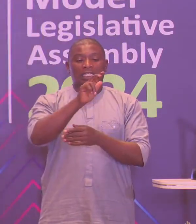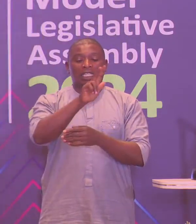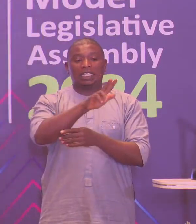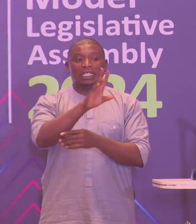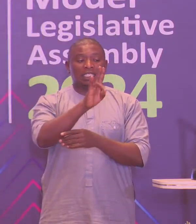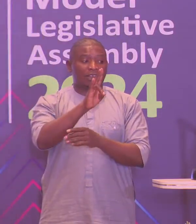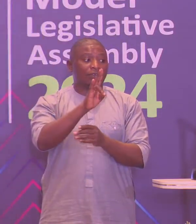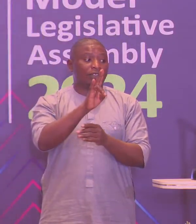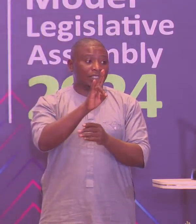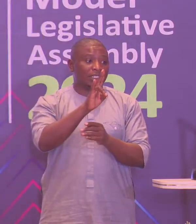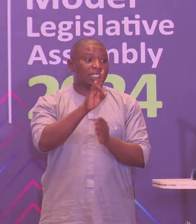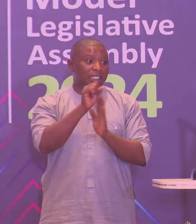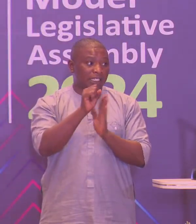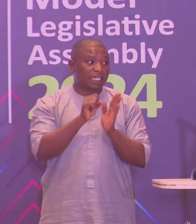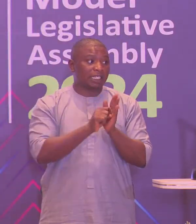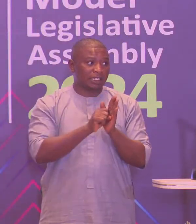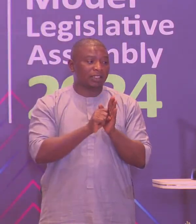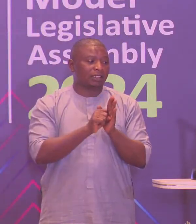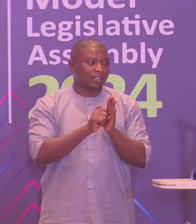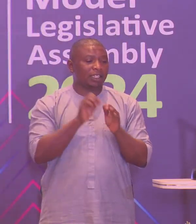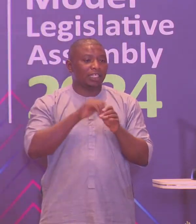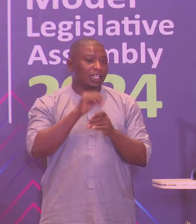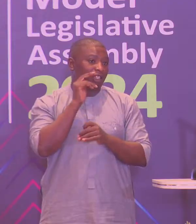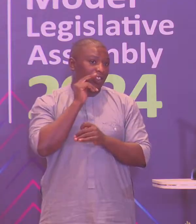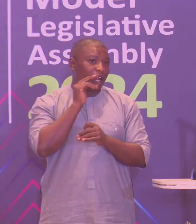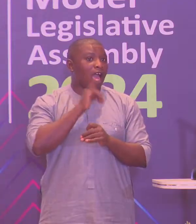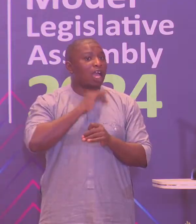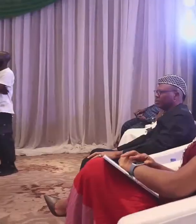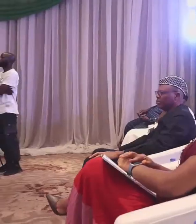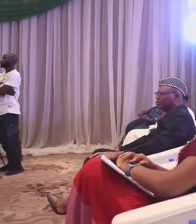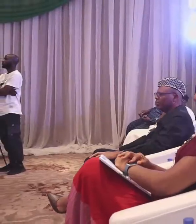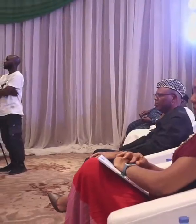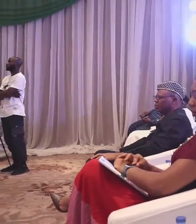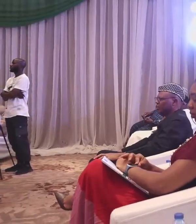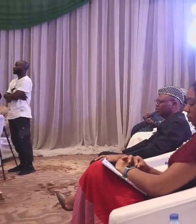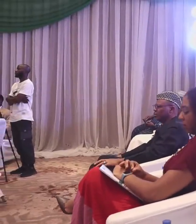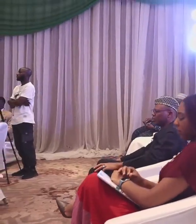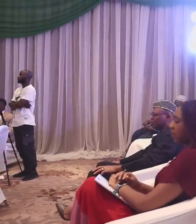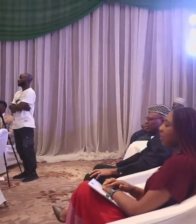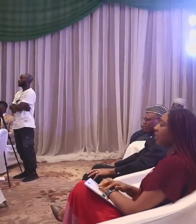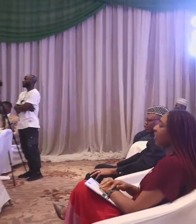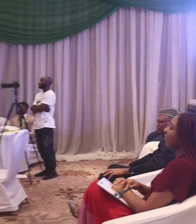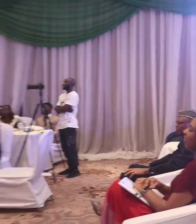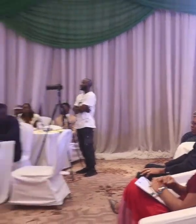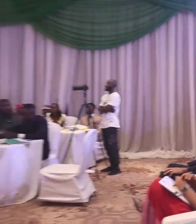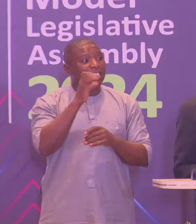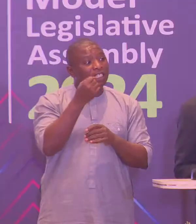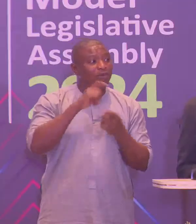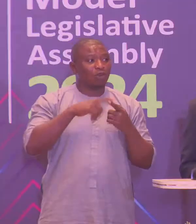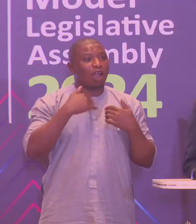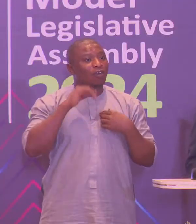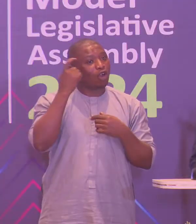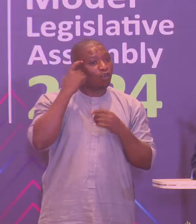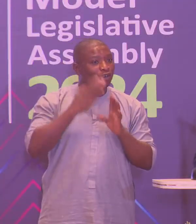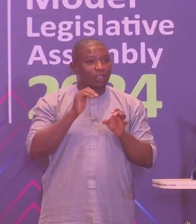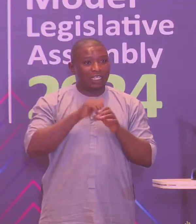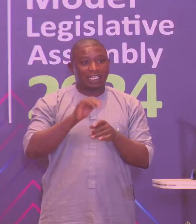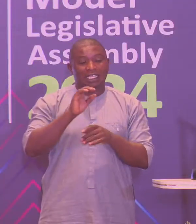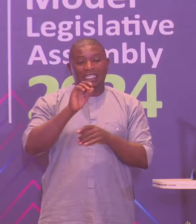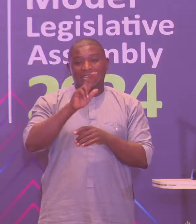I know it's 36, I added 37 because we seem to have a governor in the 37th one now.